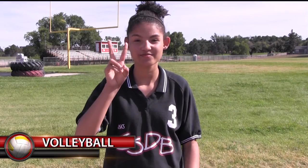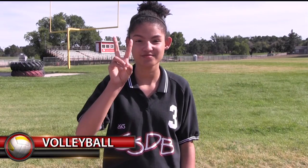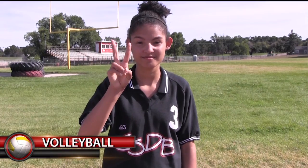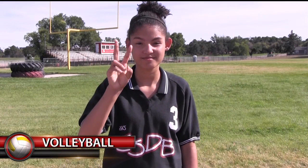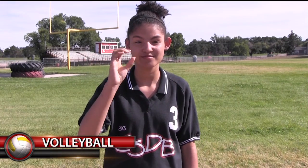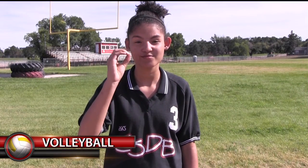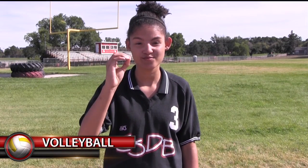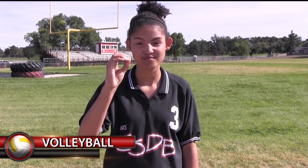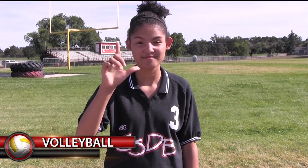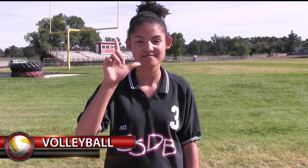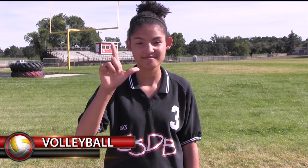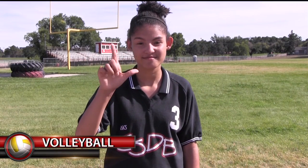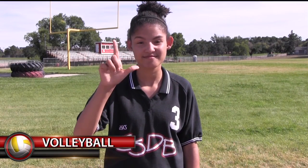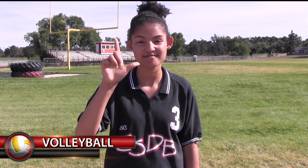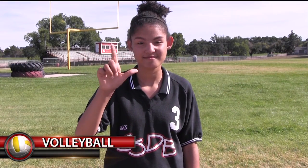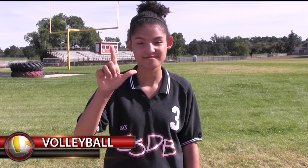Volleyball.